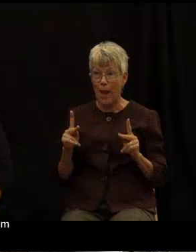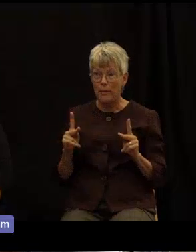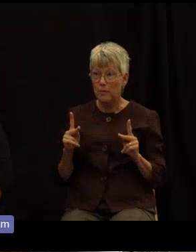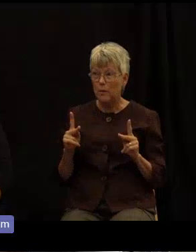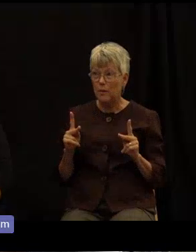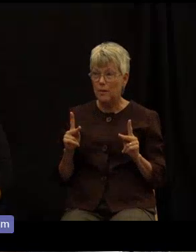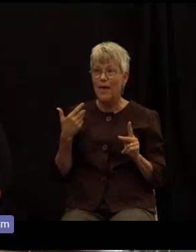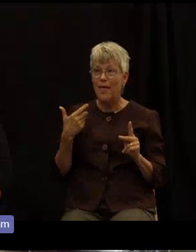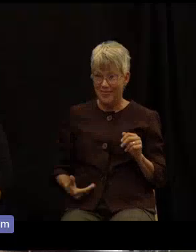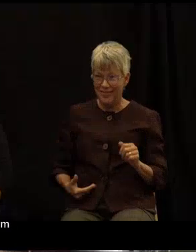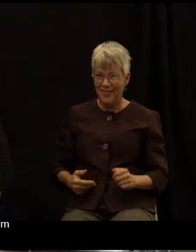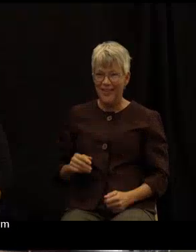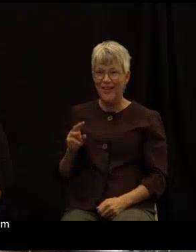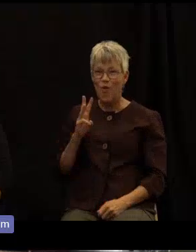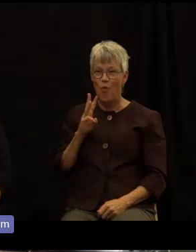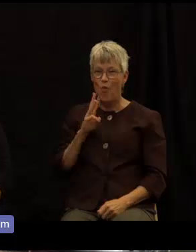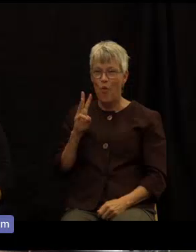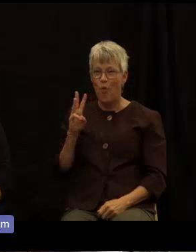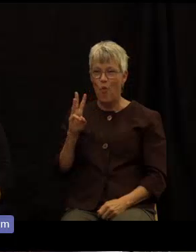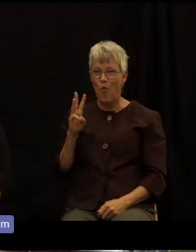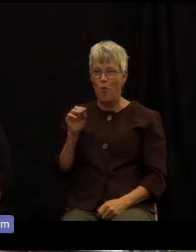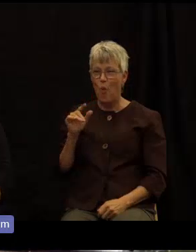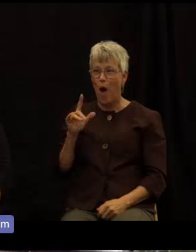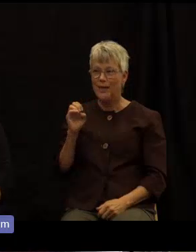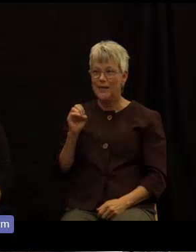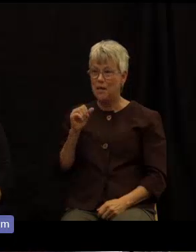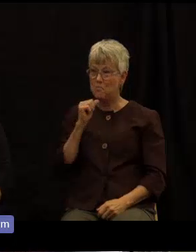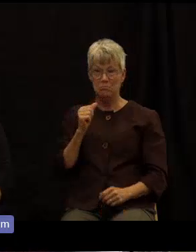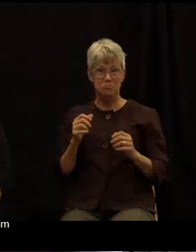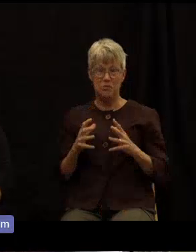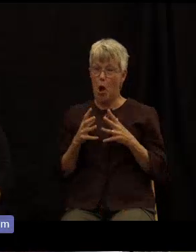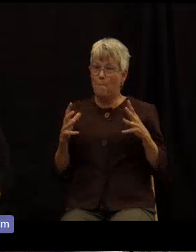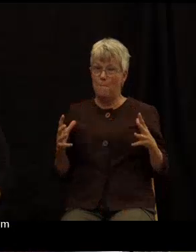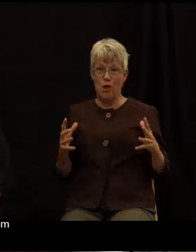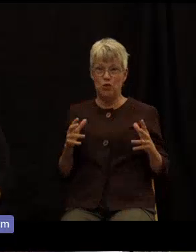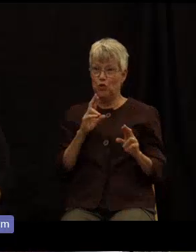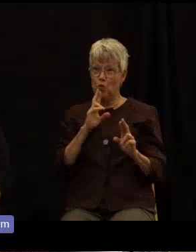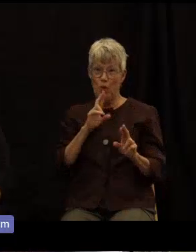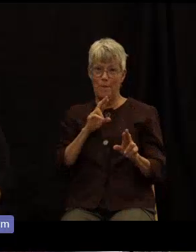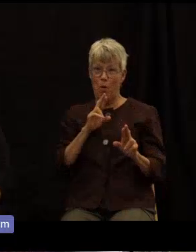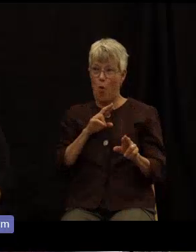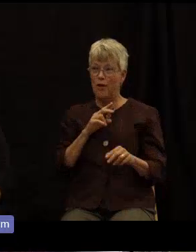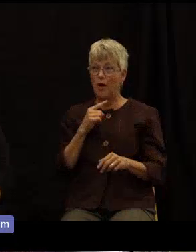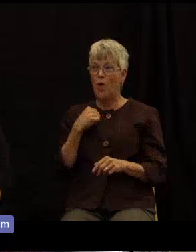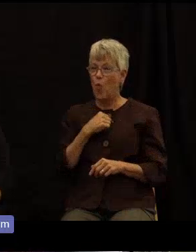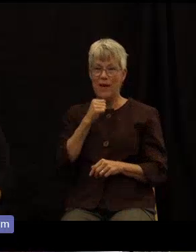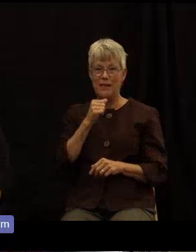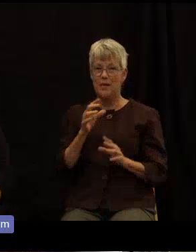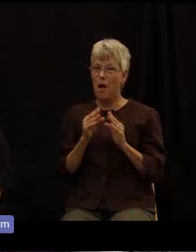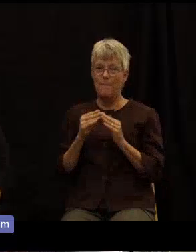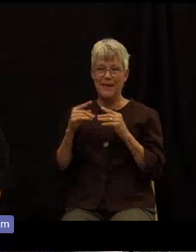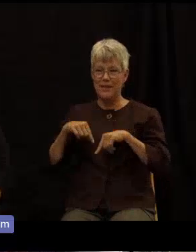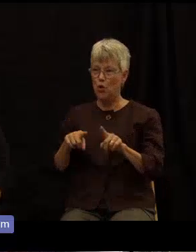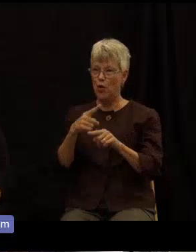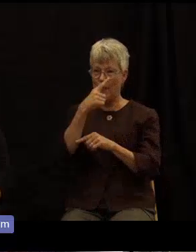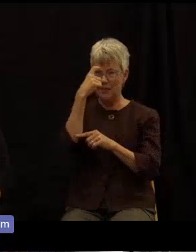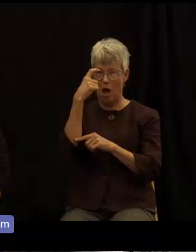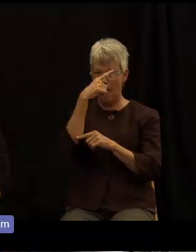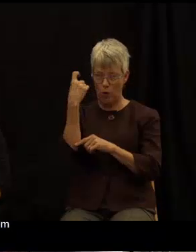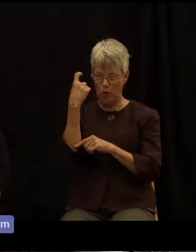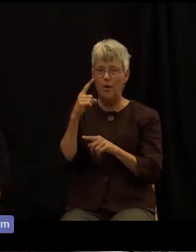Okay, Wallace? this is Wallace. Not much. Not much to report. We did not meet over the summer as a committee, but we